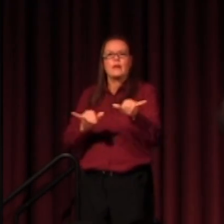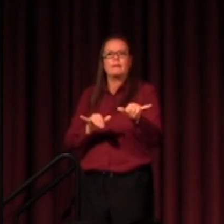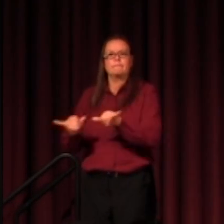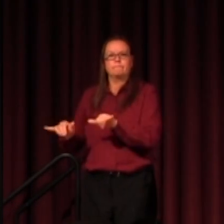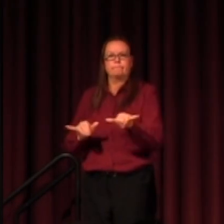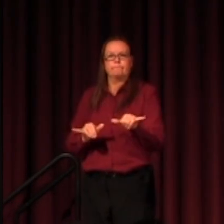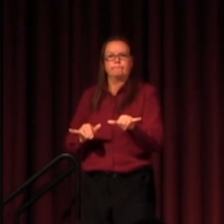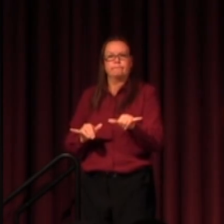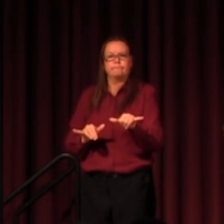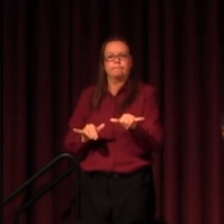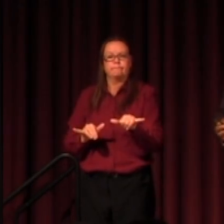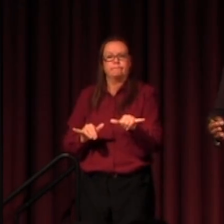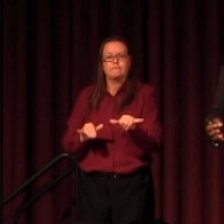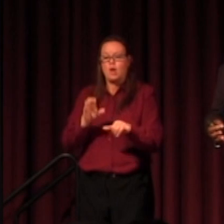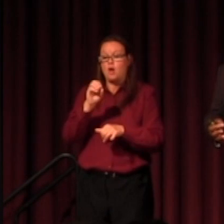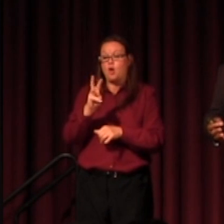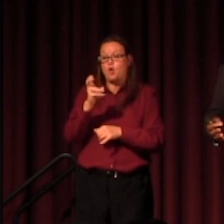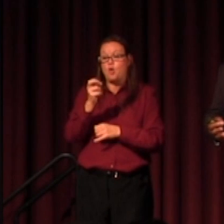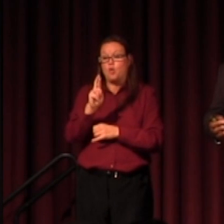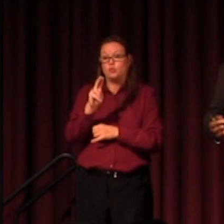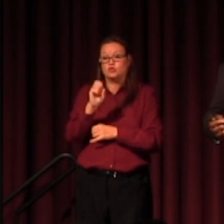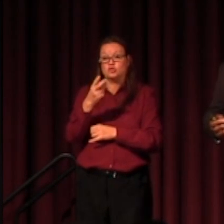Shared ownership is hard.